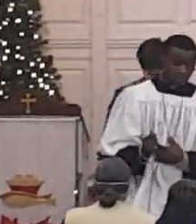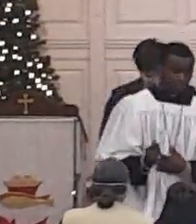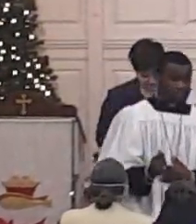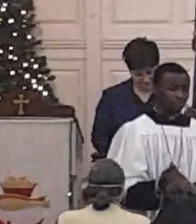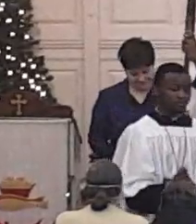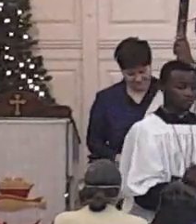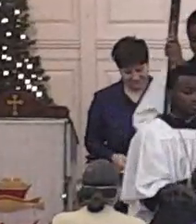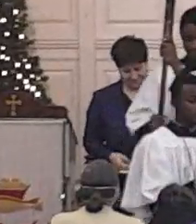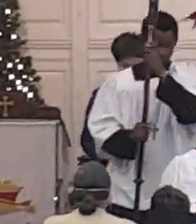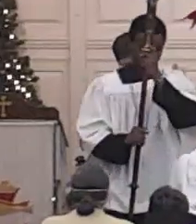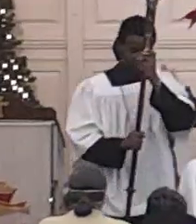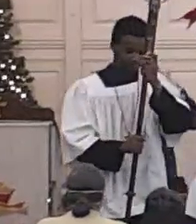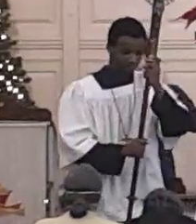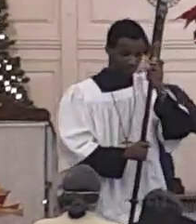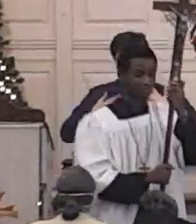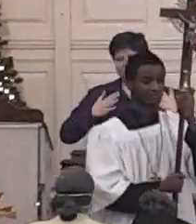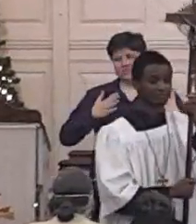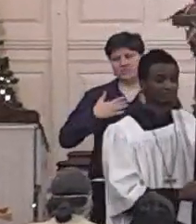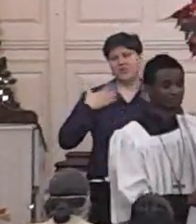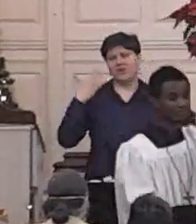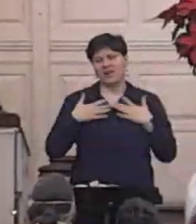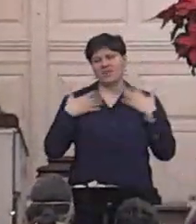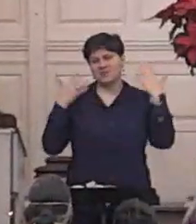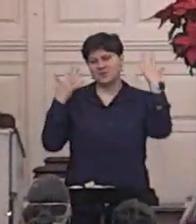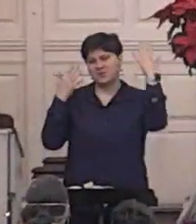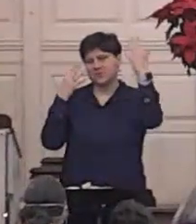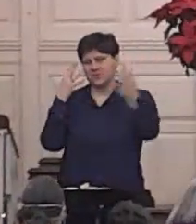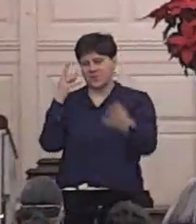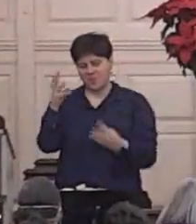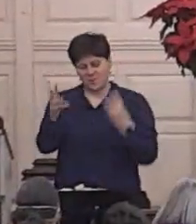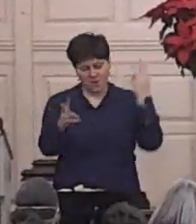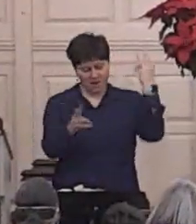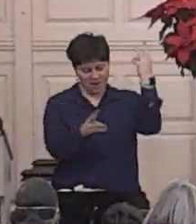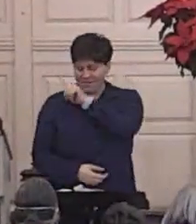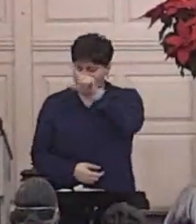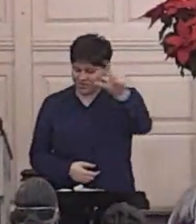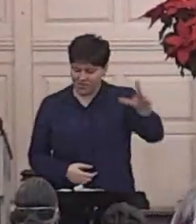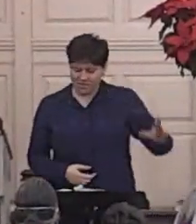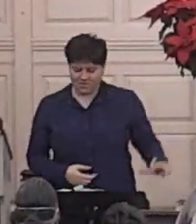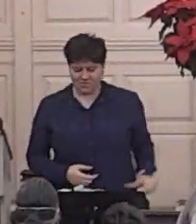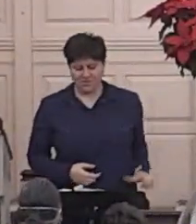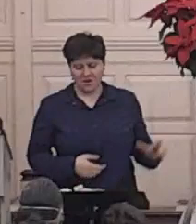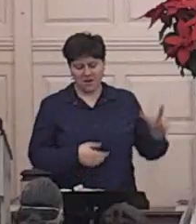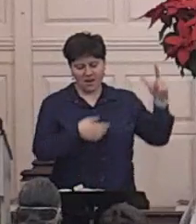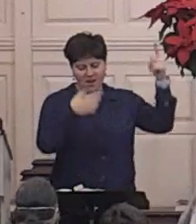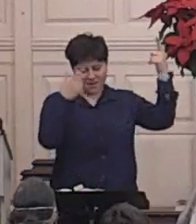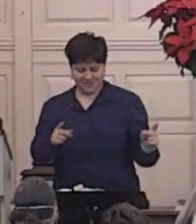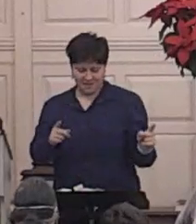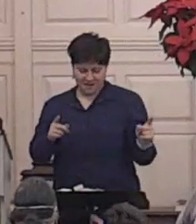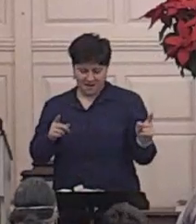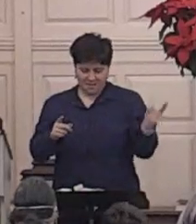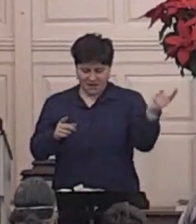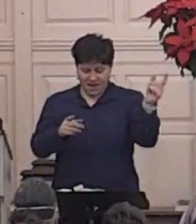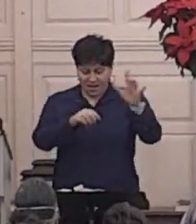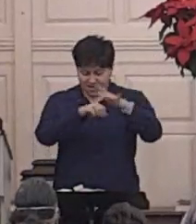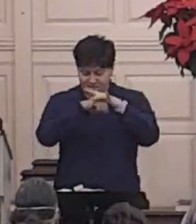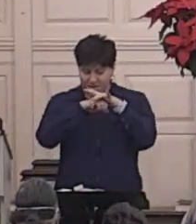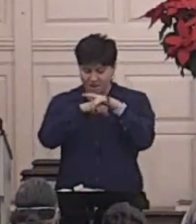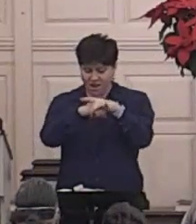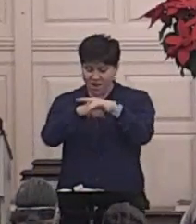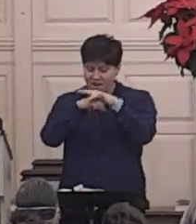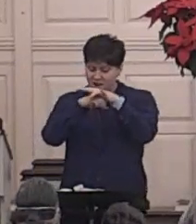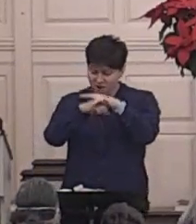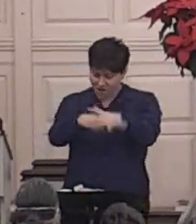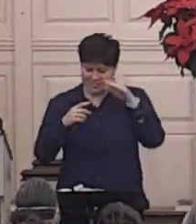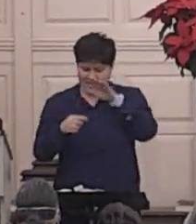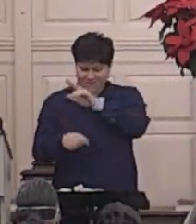Joy to the world, the Lord is come. Let earth receive our